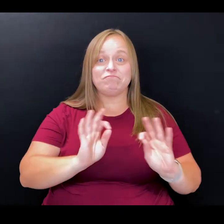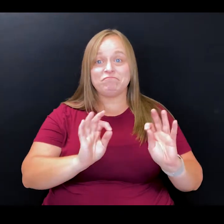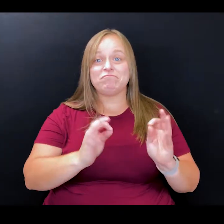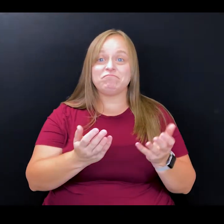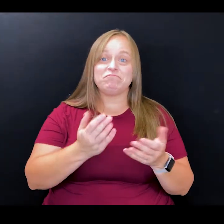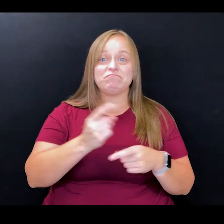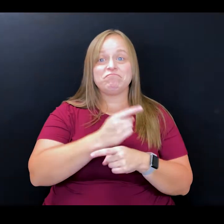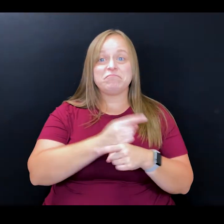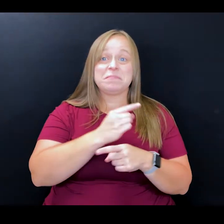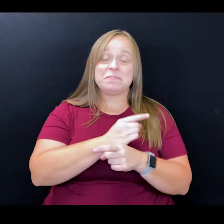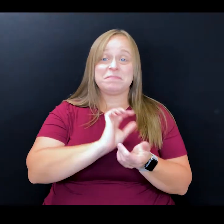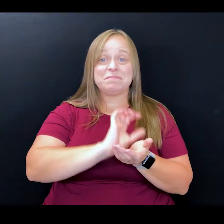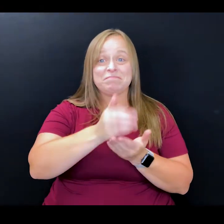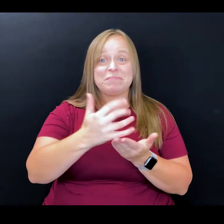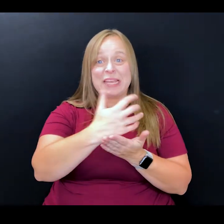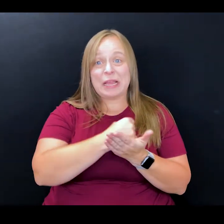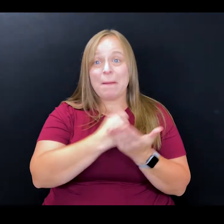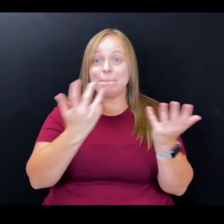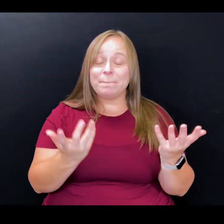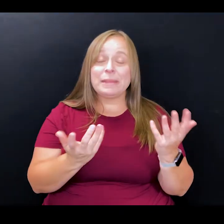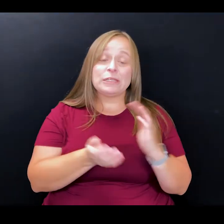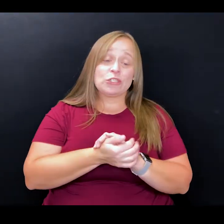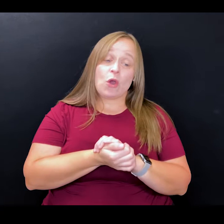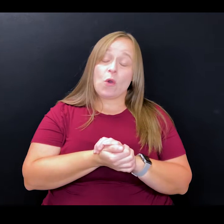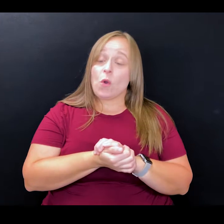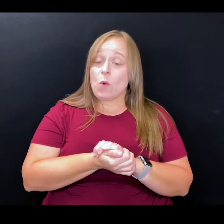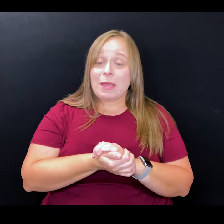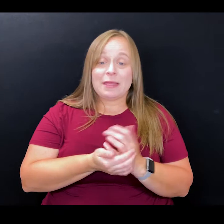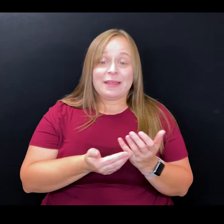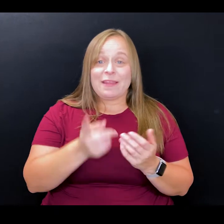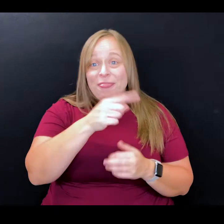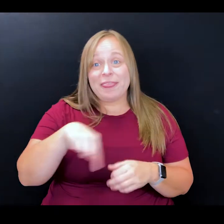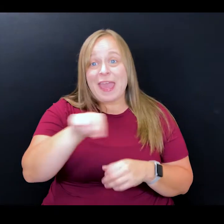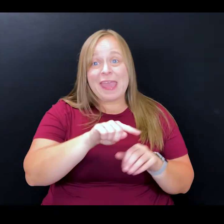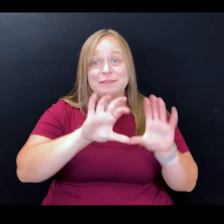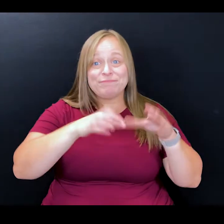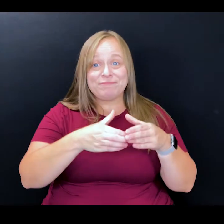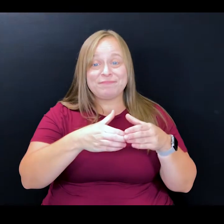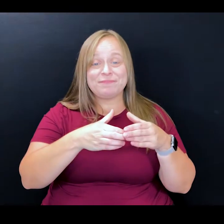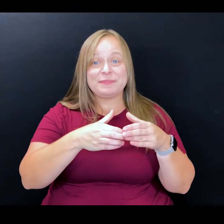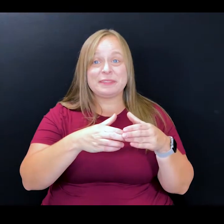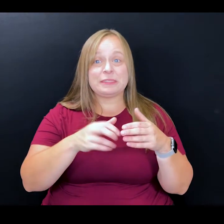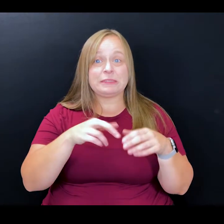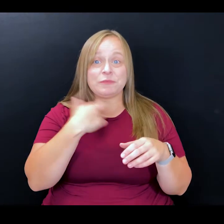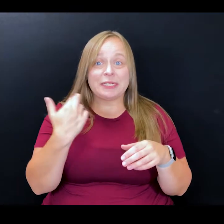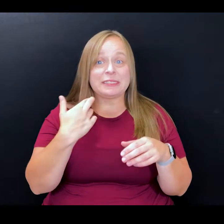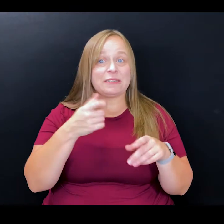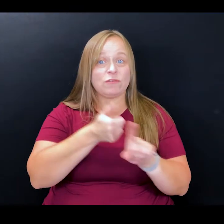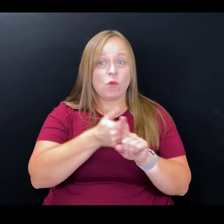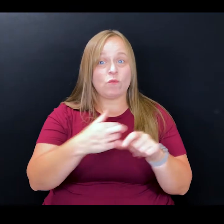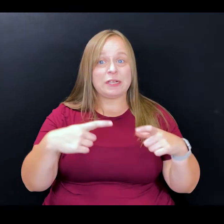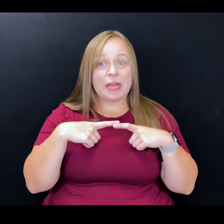modest, make modest incomes. So they are then putting in jeopardy their